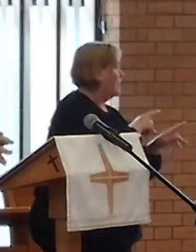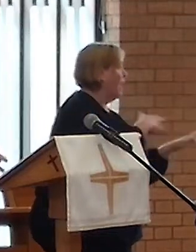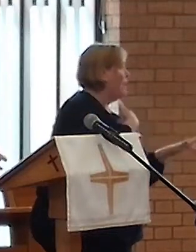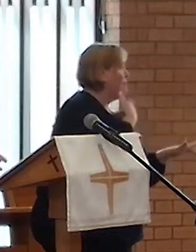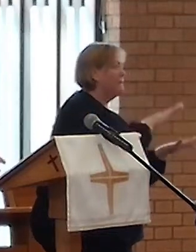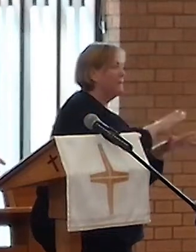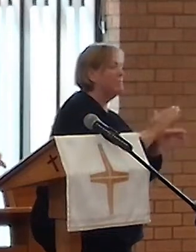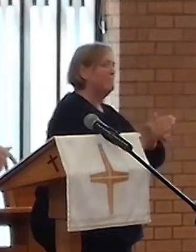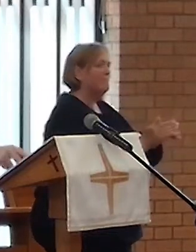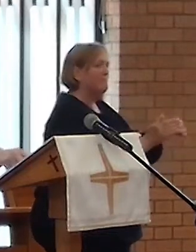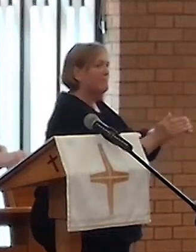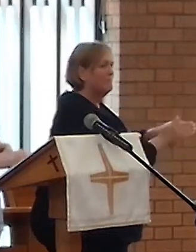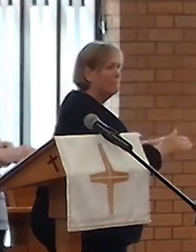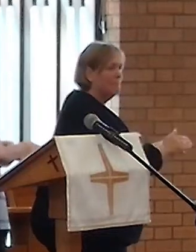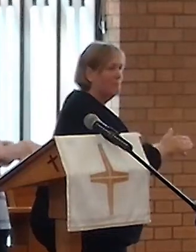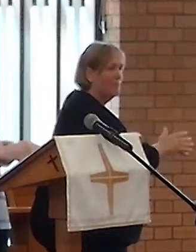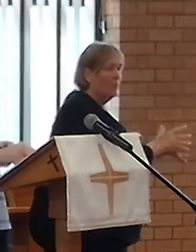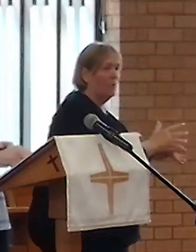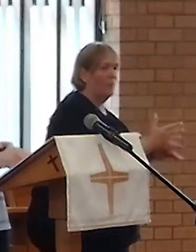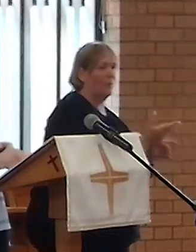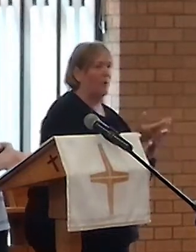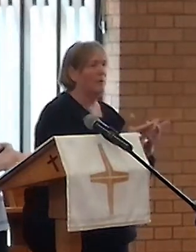with it.